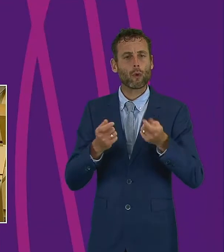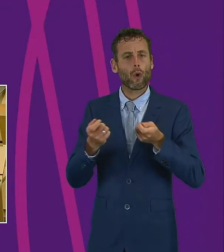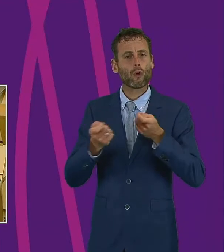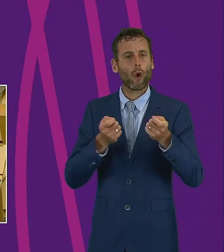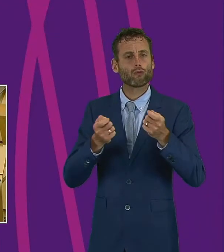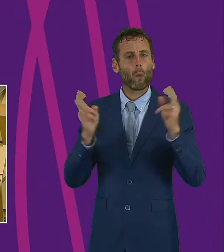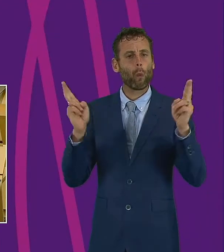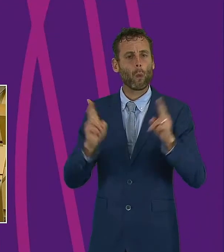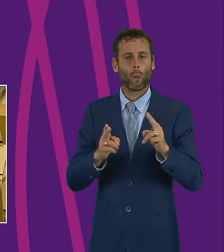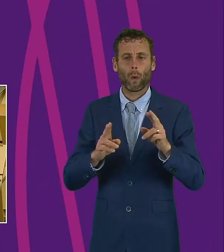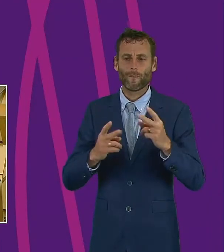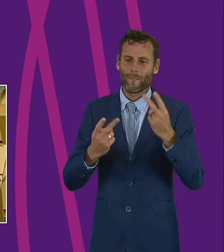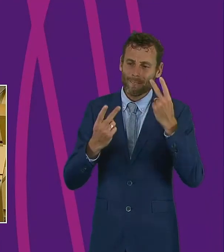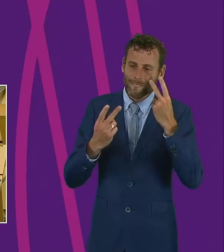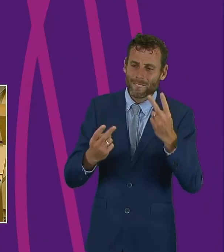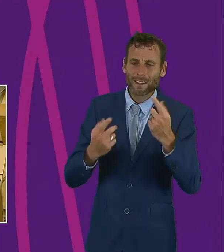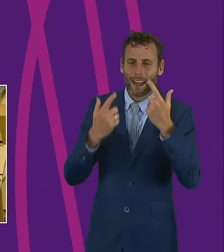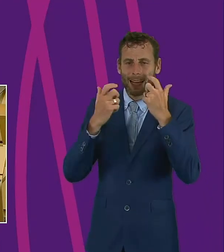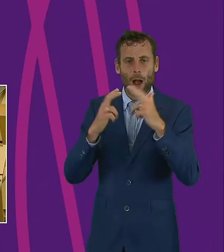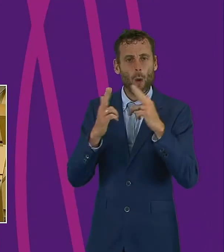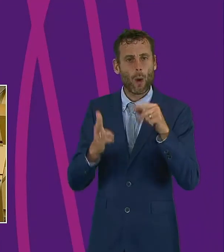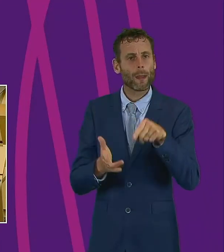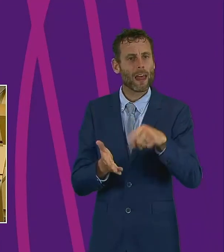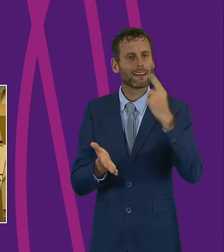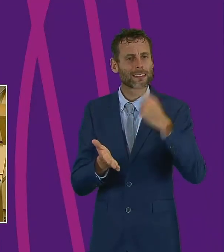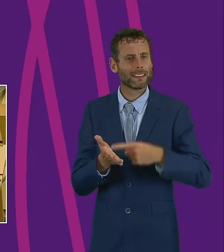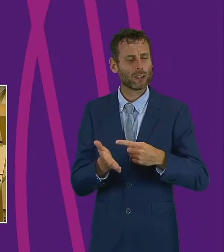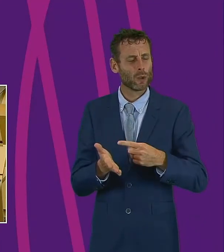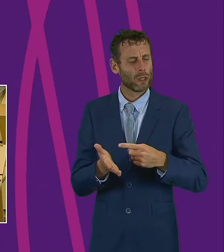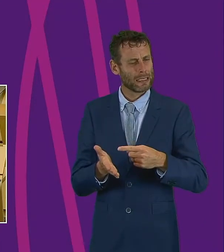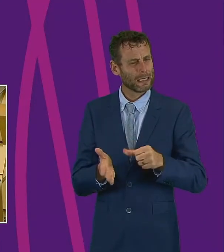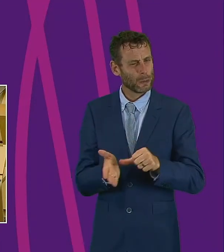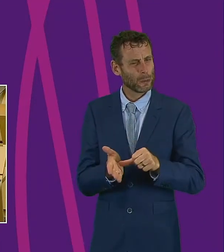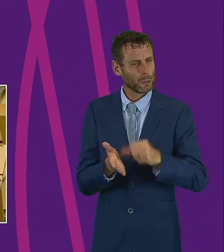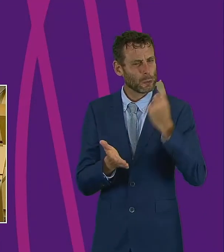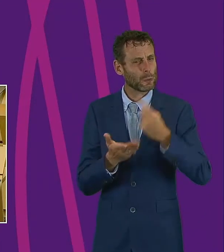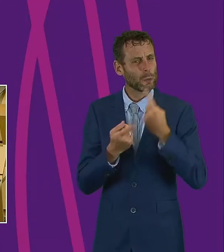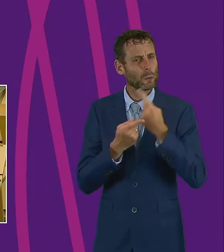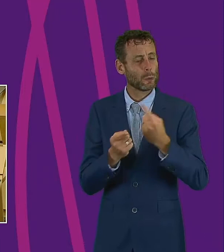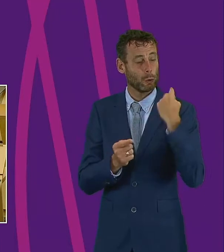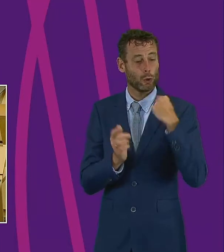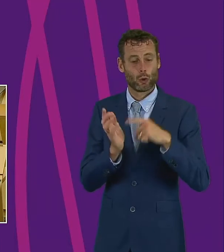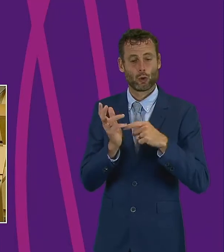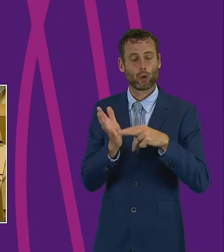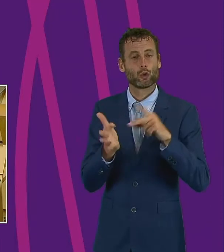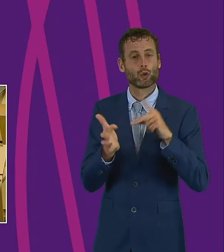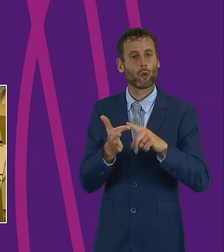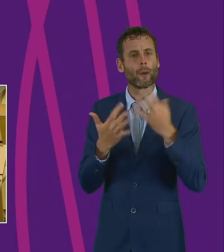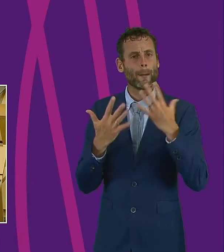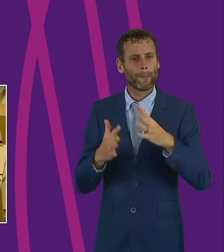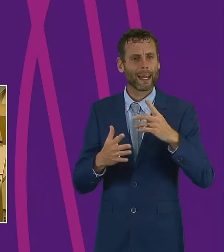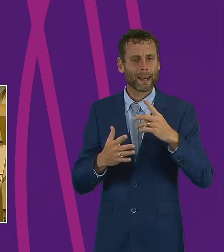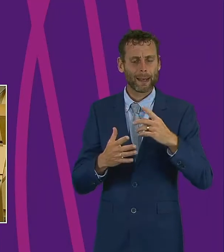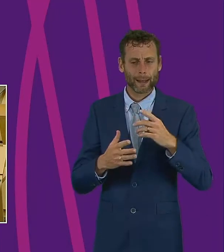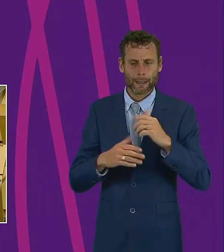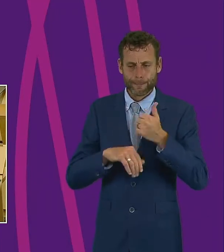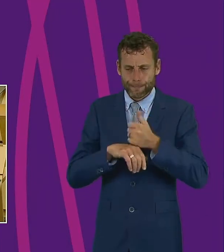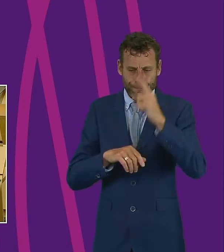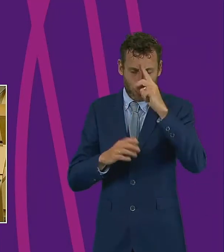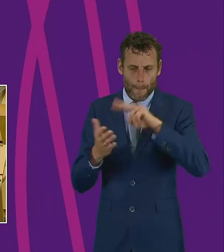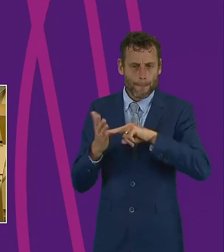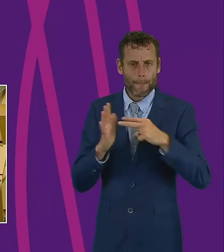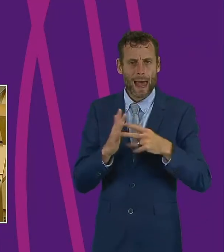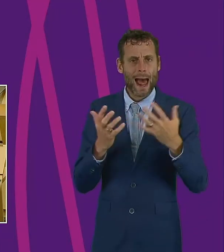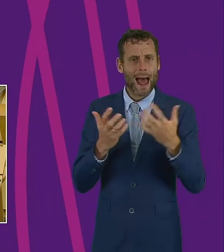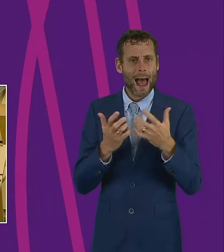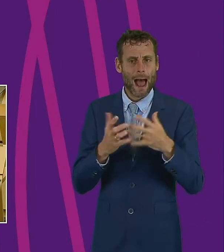really tough one, but it was also very important. In June, a plan was published for the gradual return of visiting. We're taking an